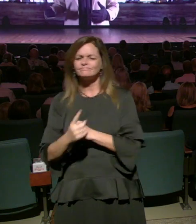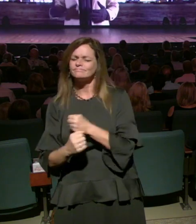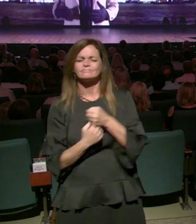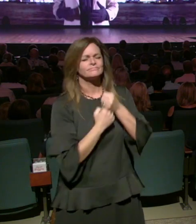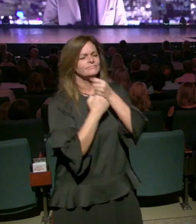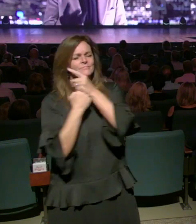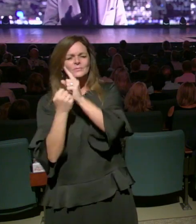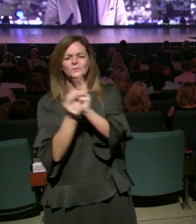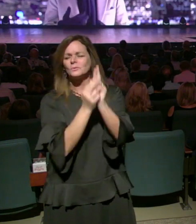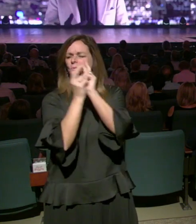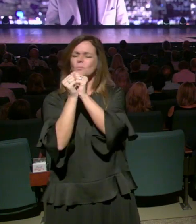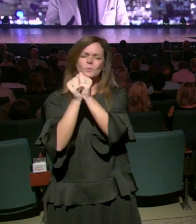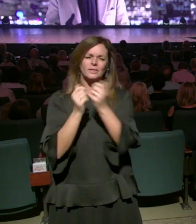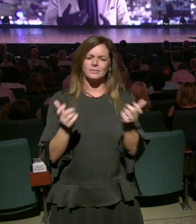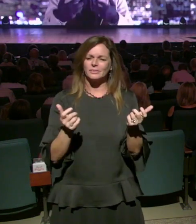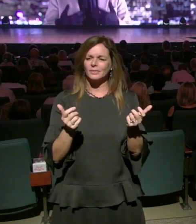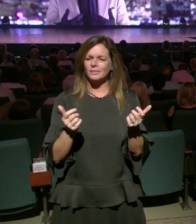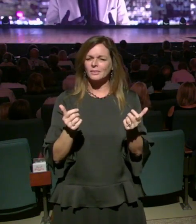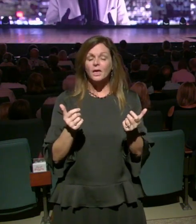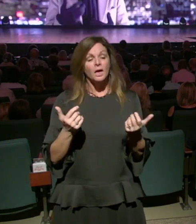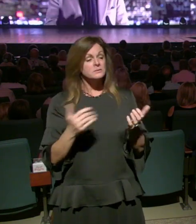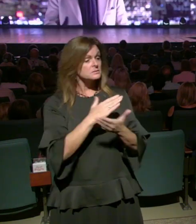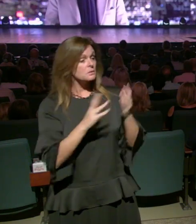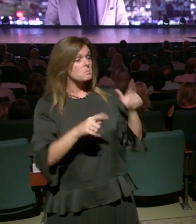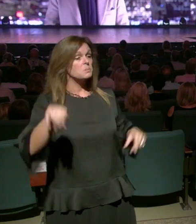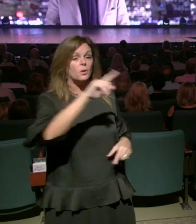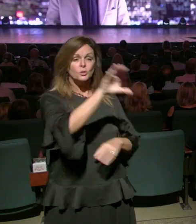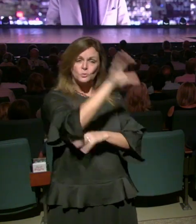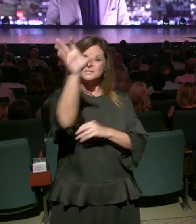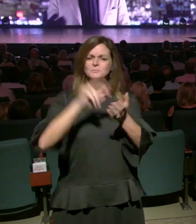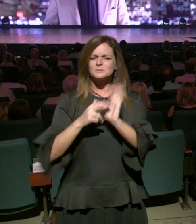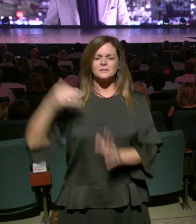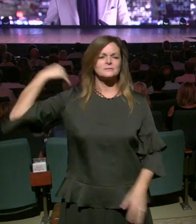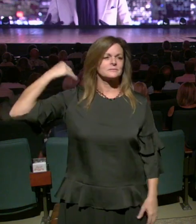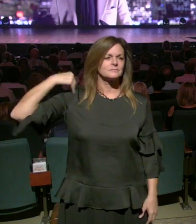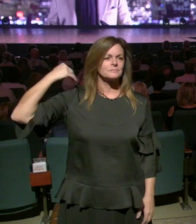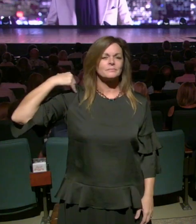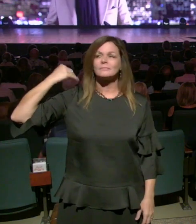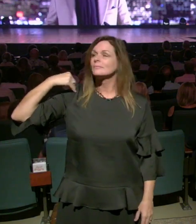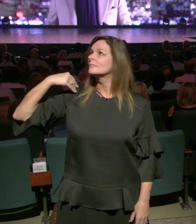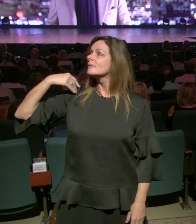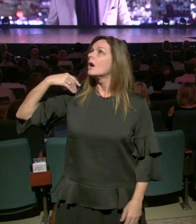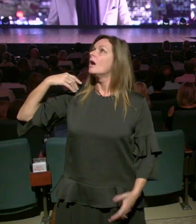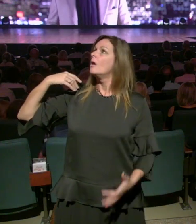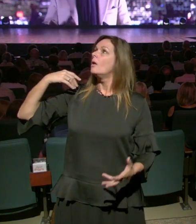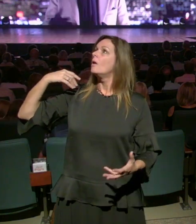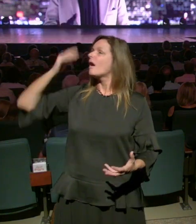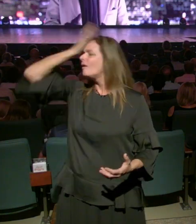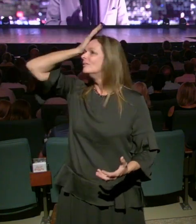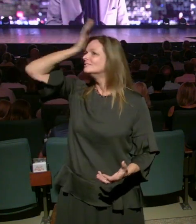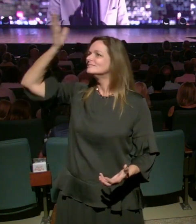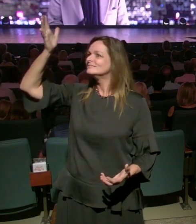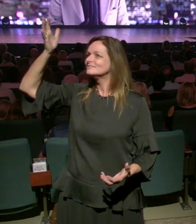new. And for some of you, this Christmas is a reminder of God's love for you. You've been trying to do life on your own, and today